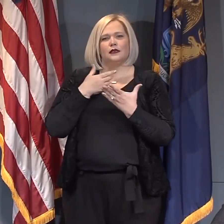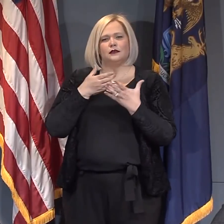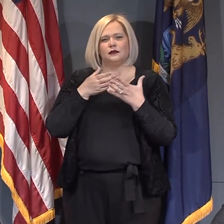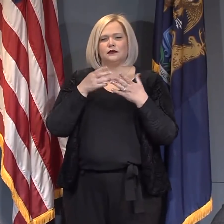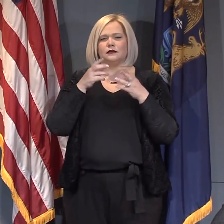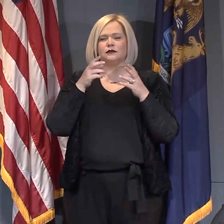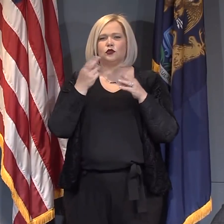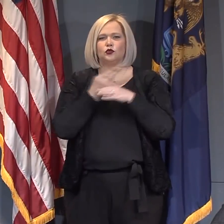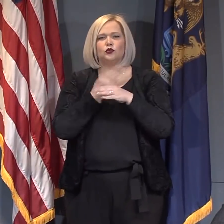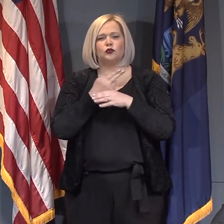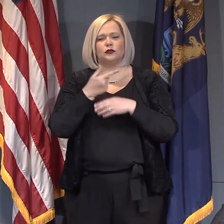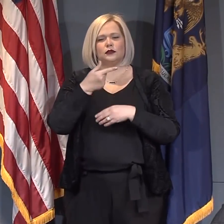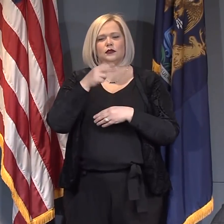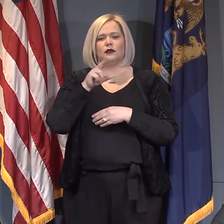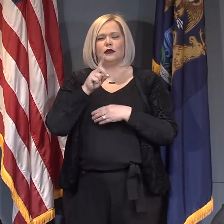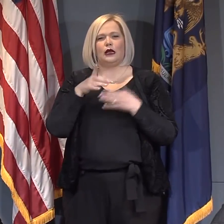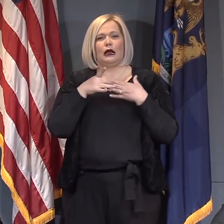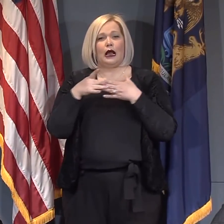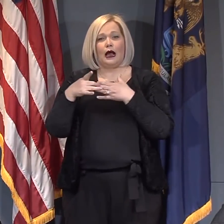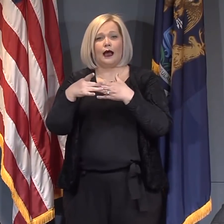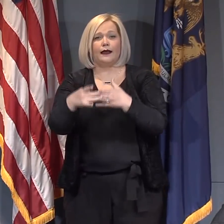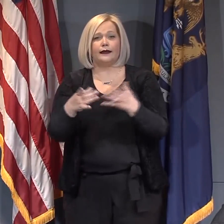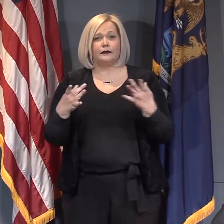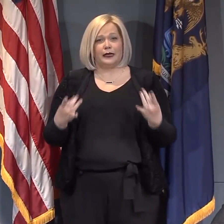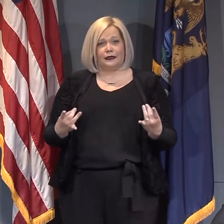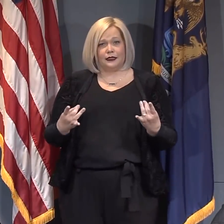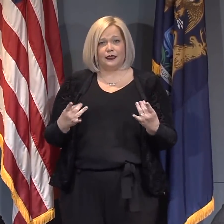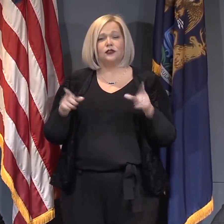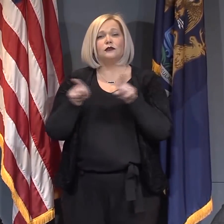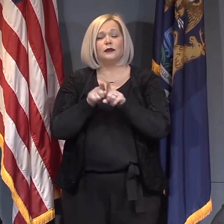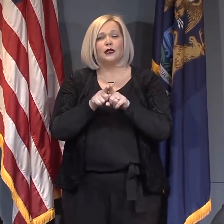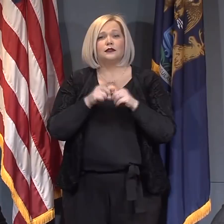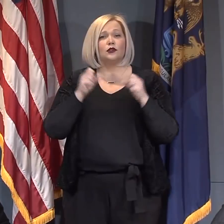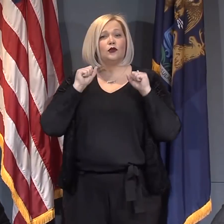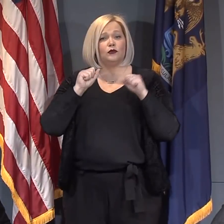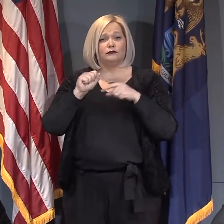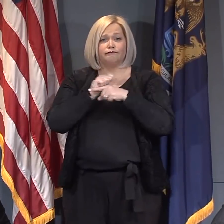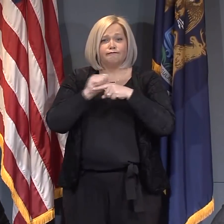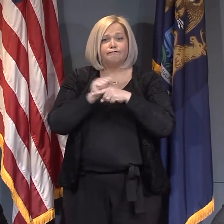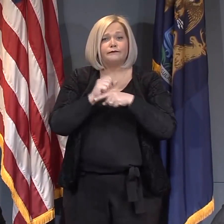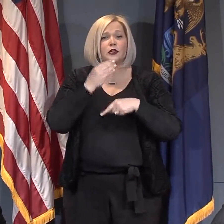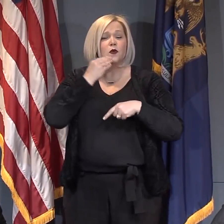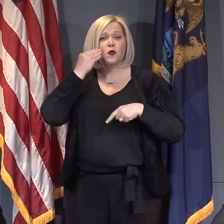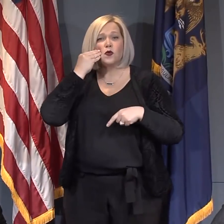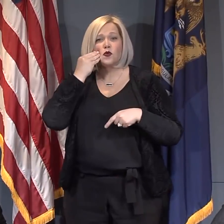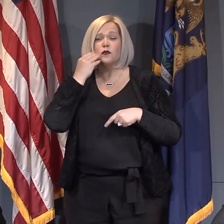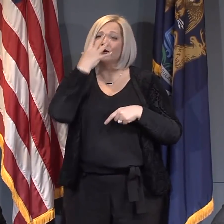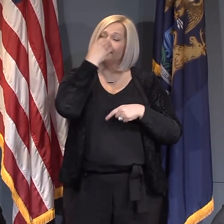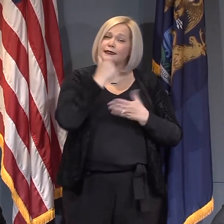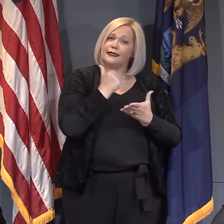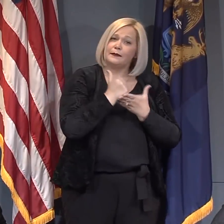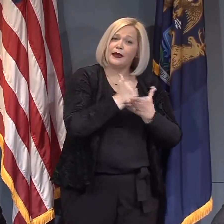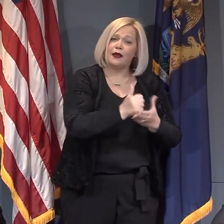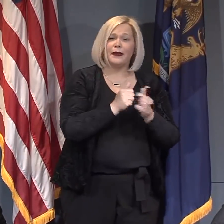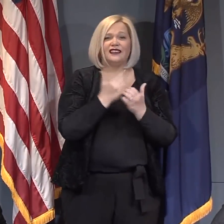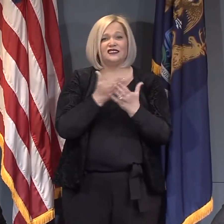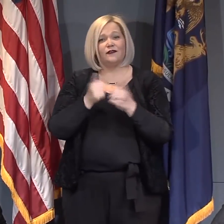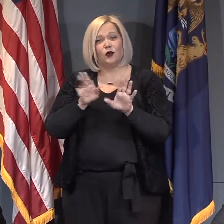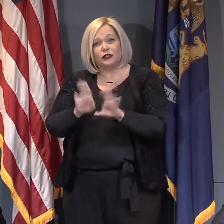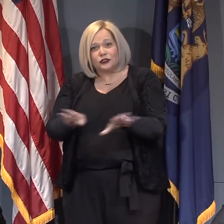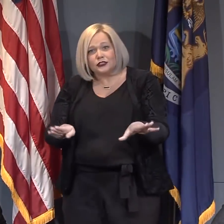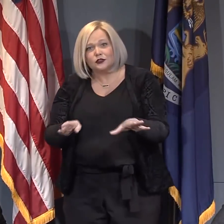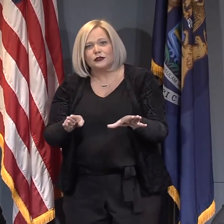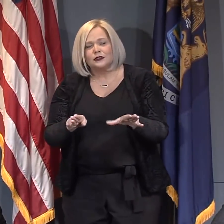meditations, along with at-home mindful workouts, sleep assistance, and content for our kids to